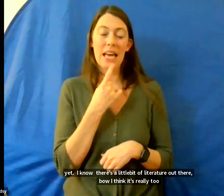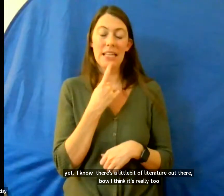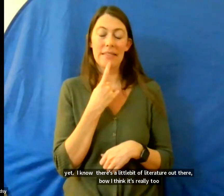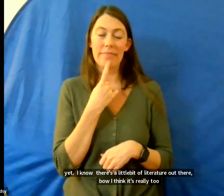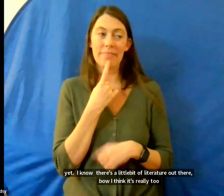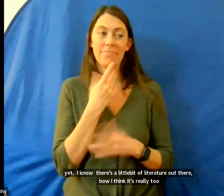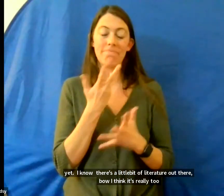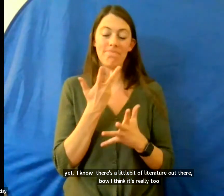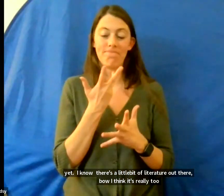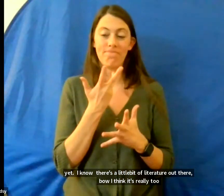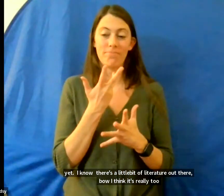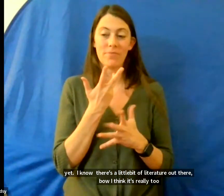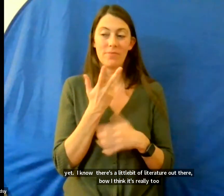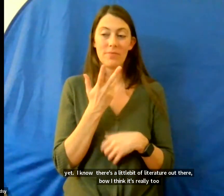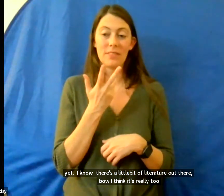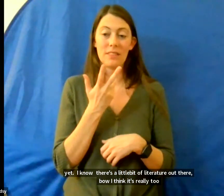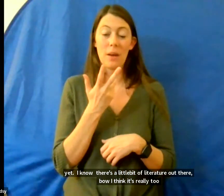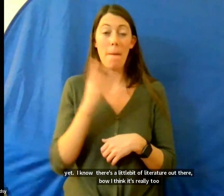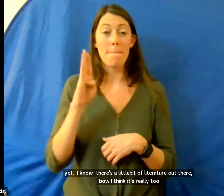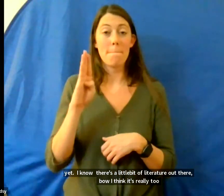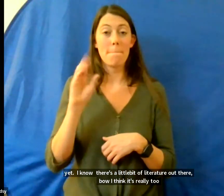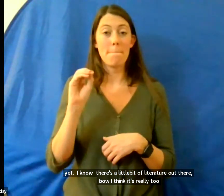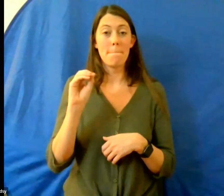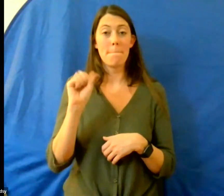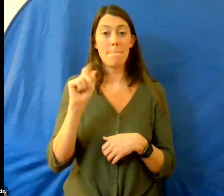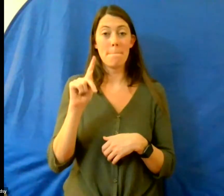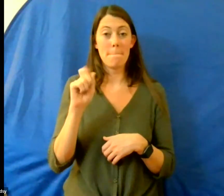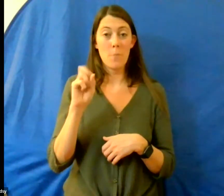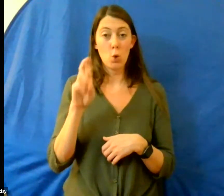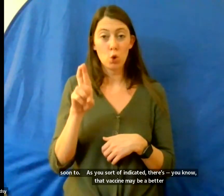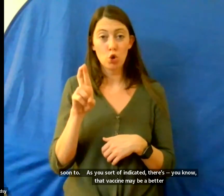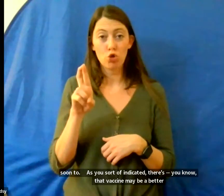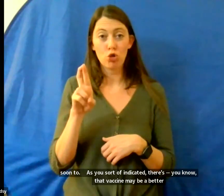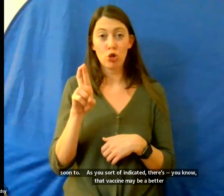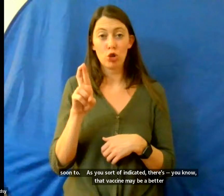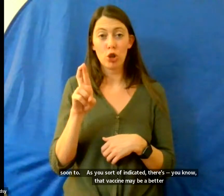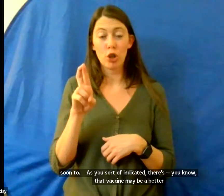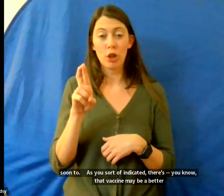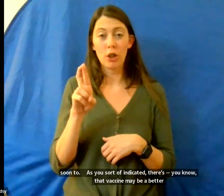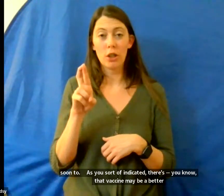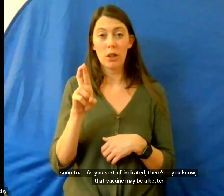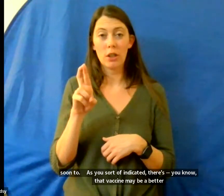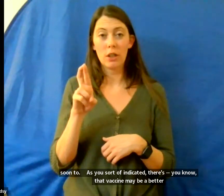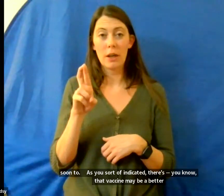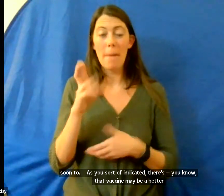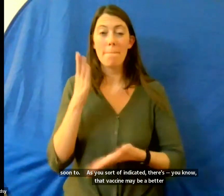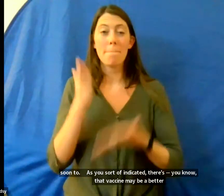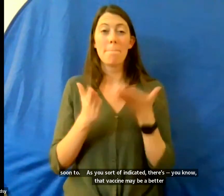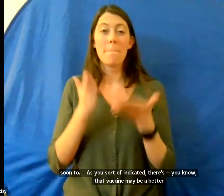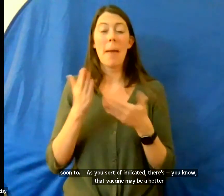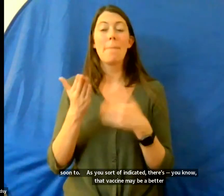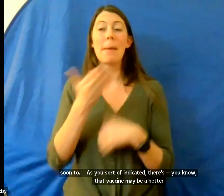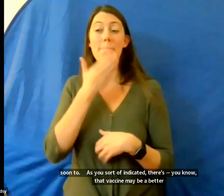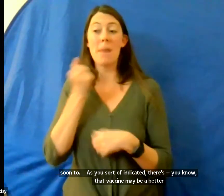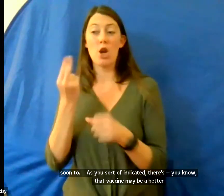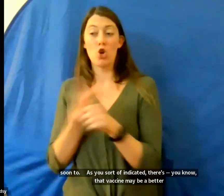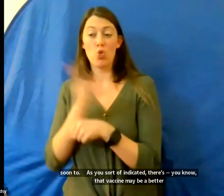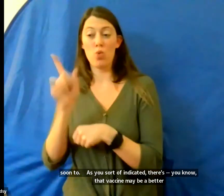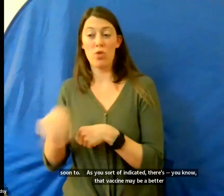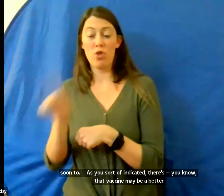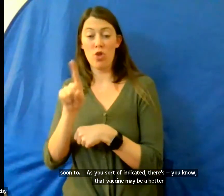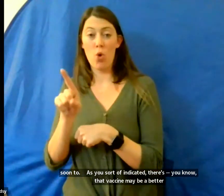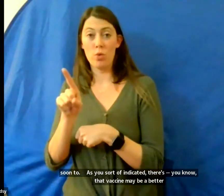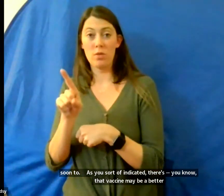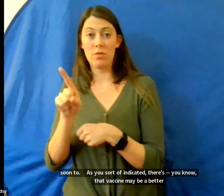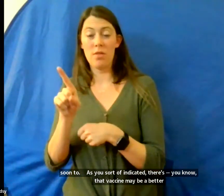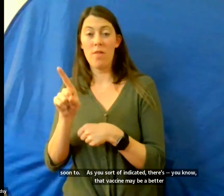that vaccine may be a better use in other people's arms, the arms of people who haven't been vaccinated yet. There's certainly no shortage